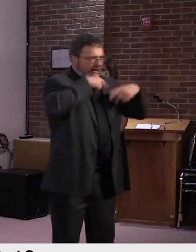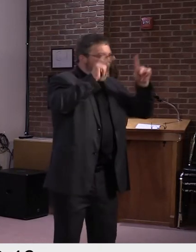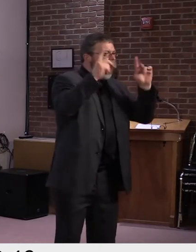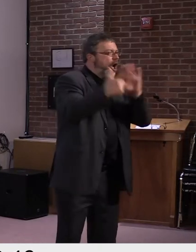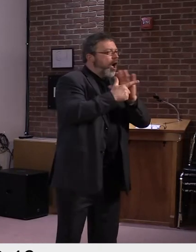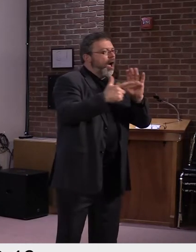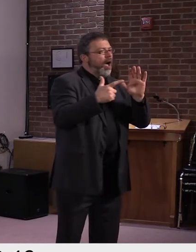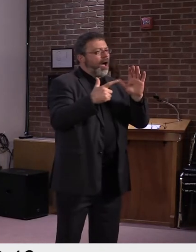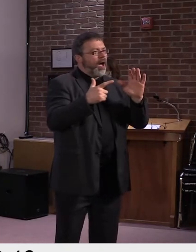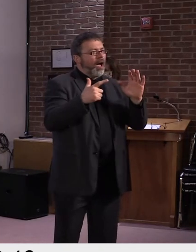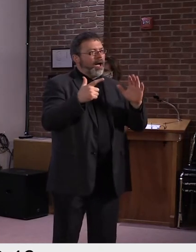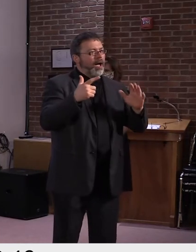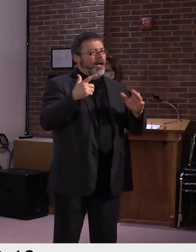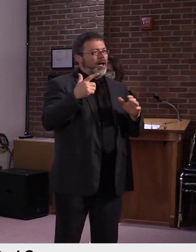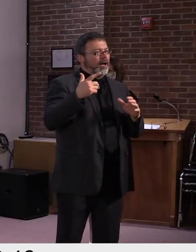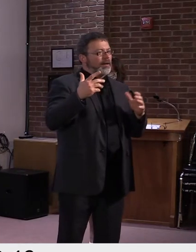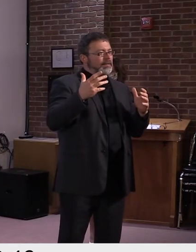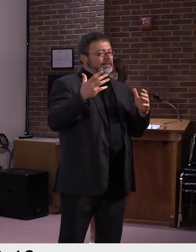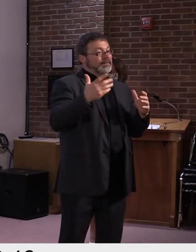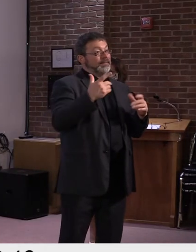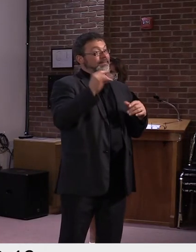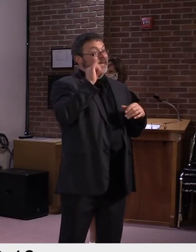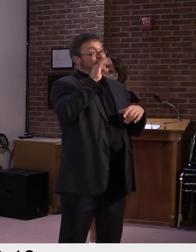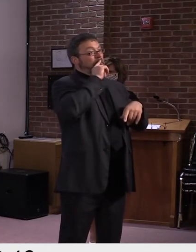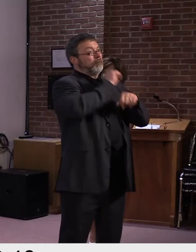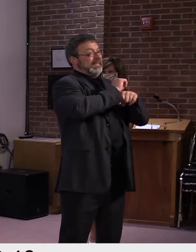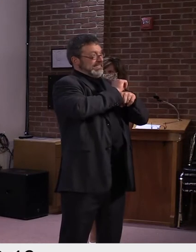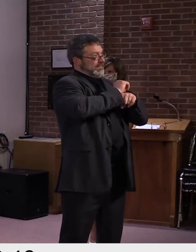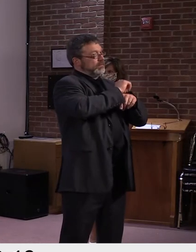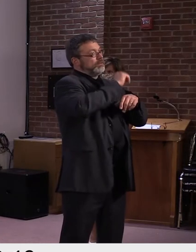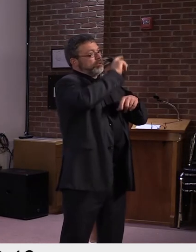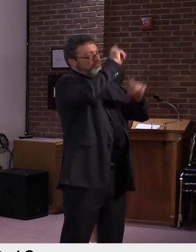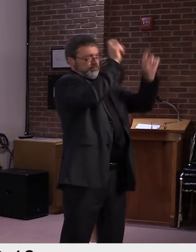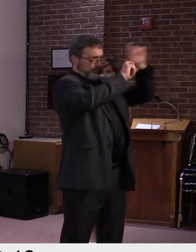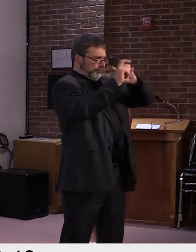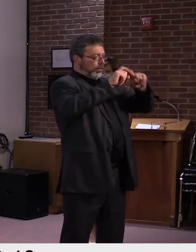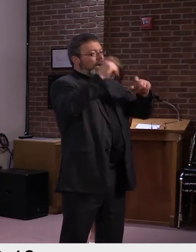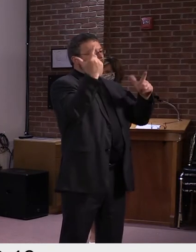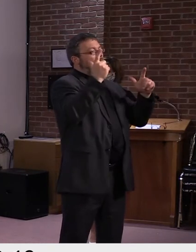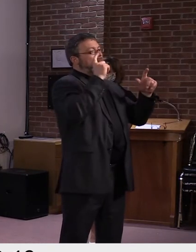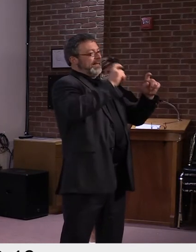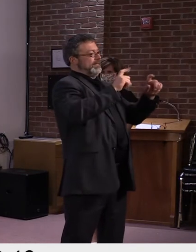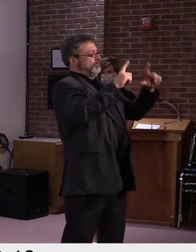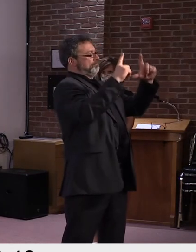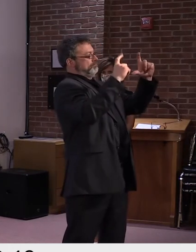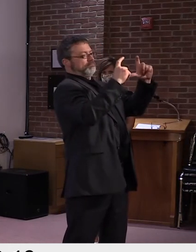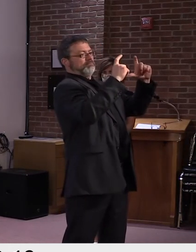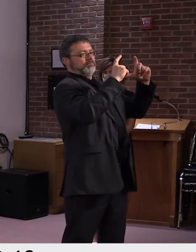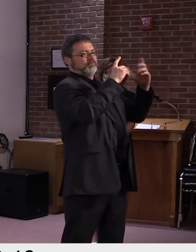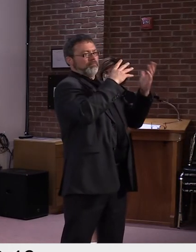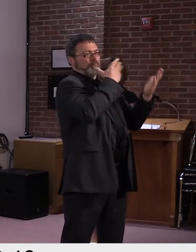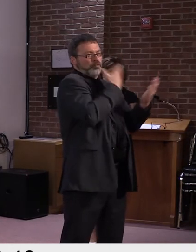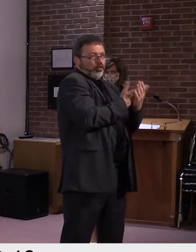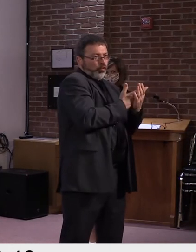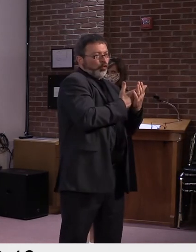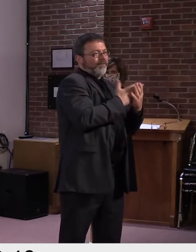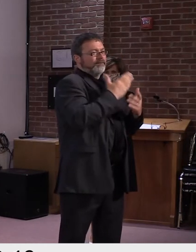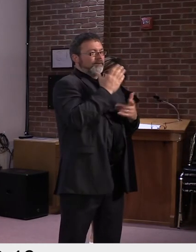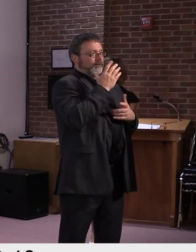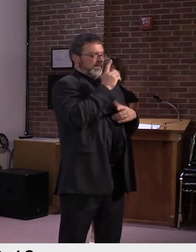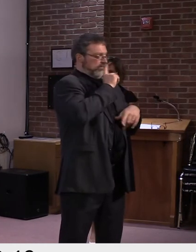send and if they think it's questionable, isn't that allowing like some political